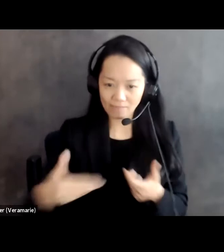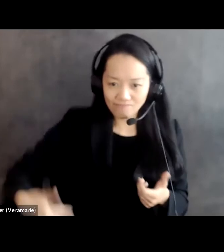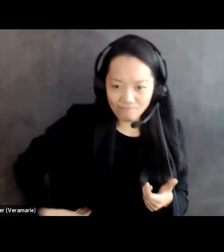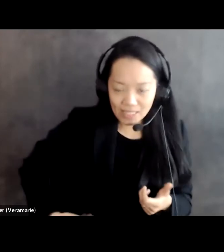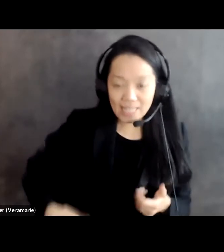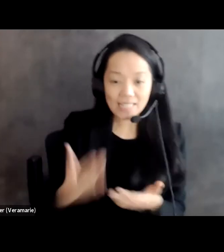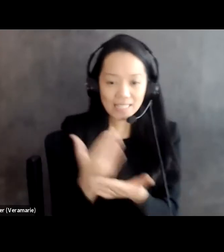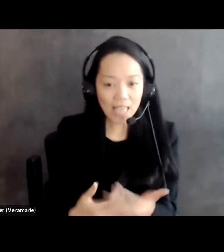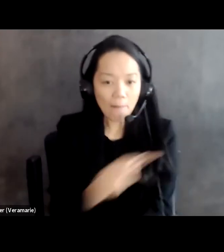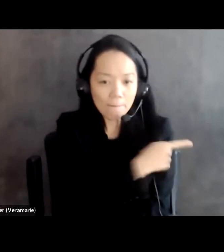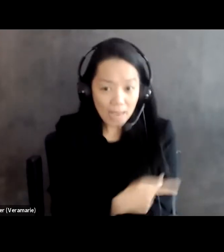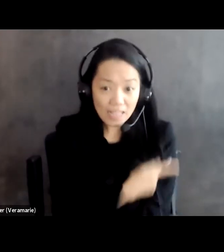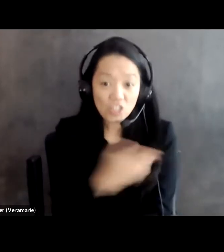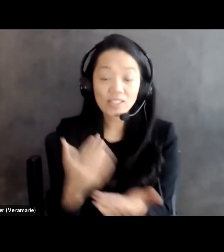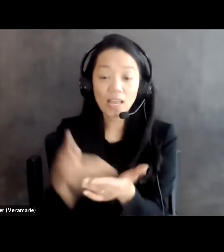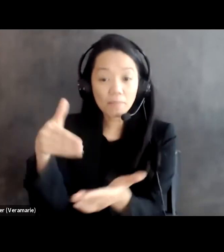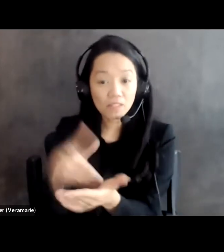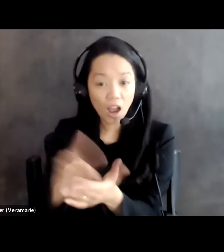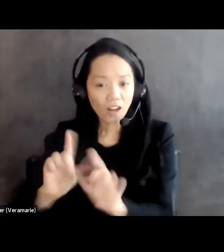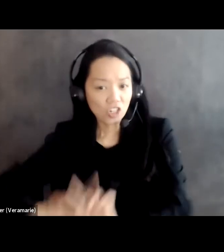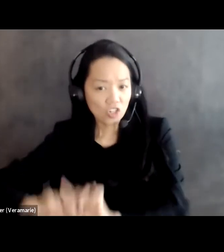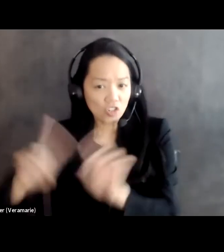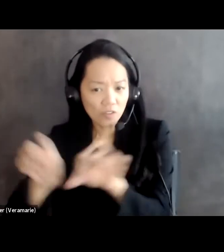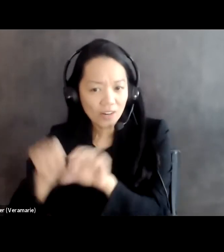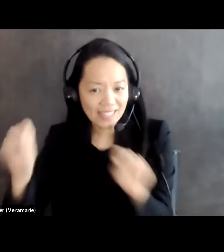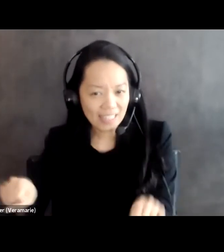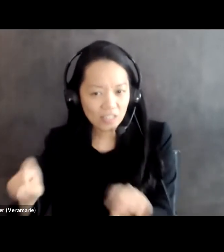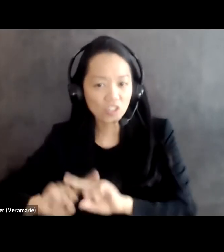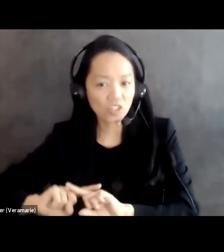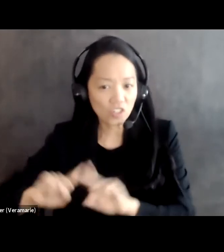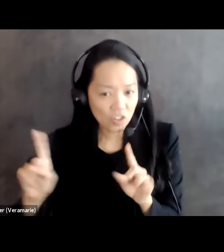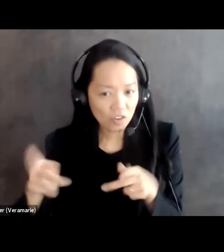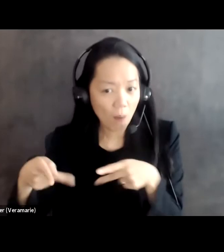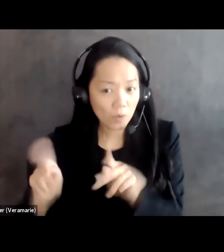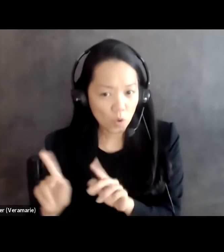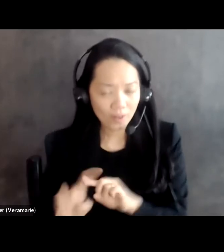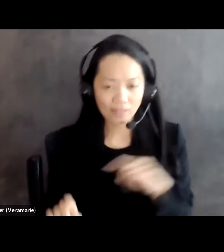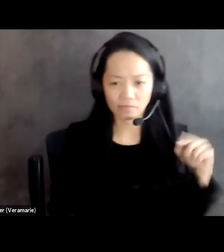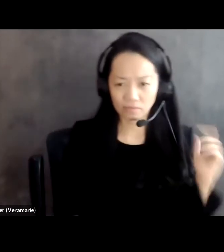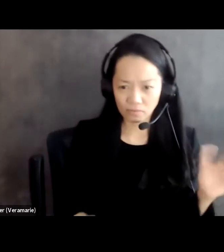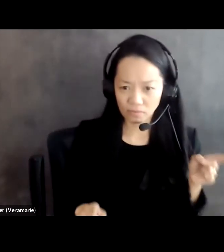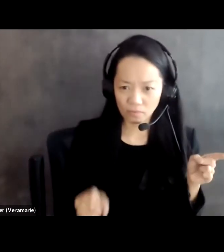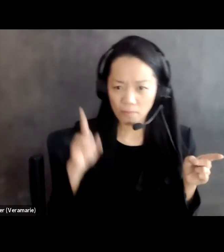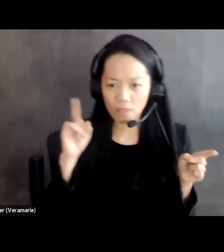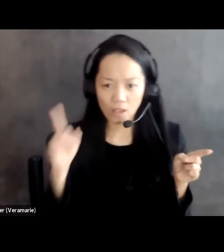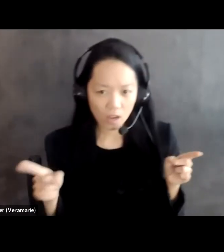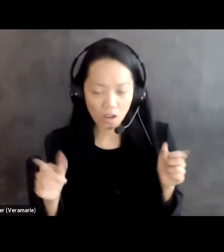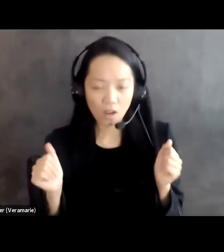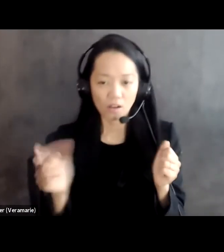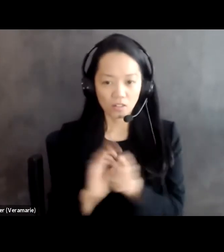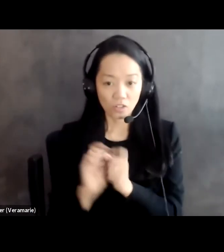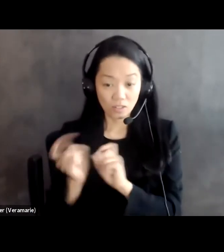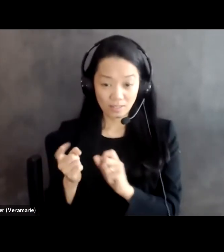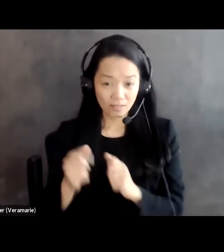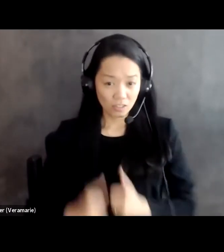patients, same doctor, different systems, different opportunities, the different chance to live or